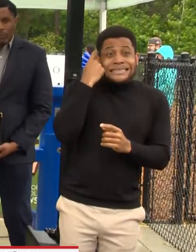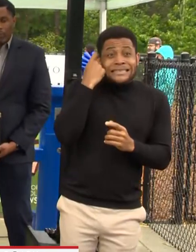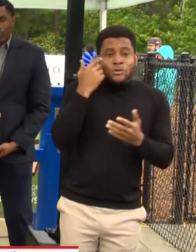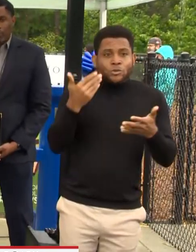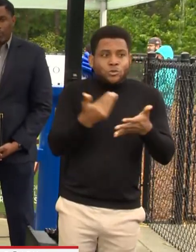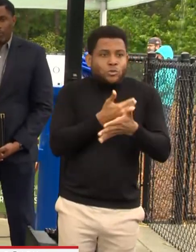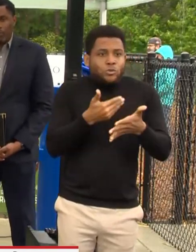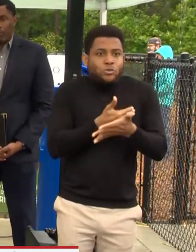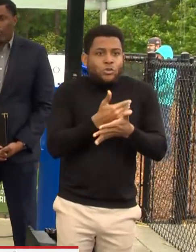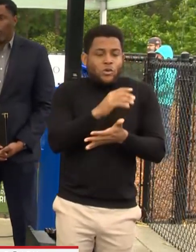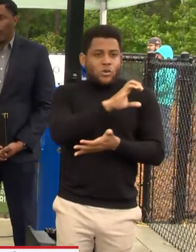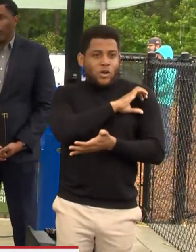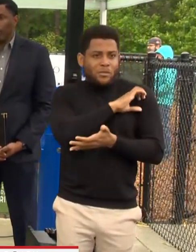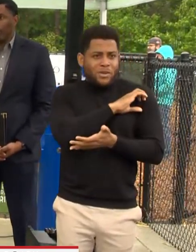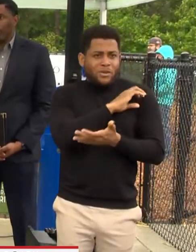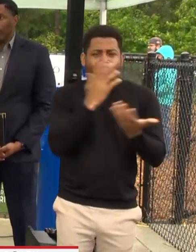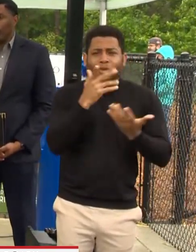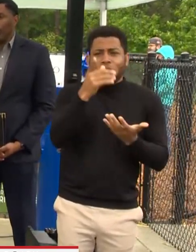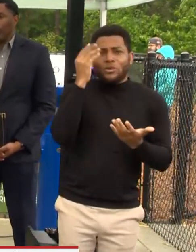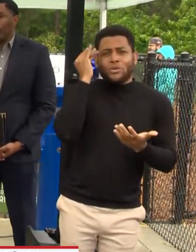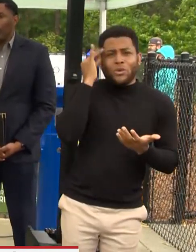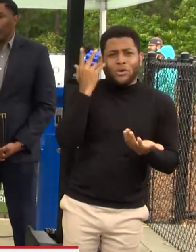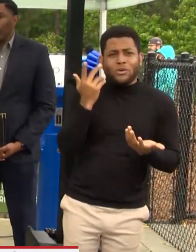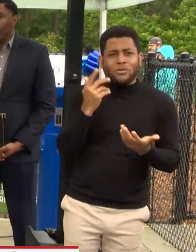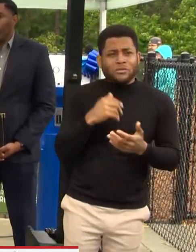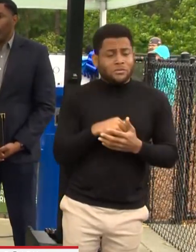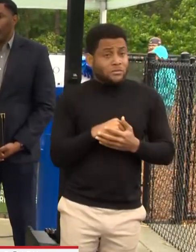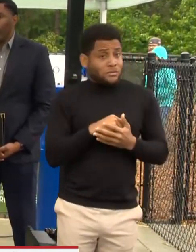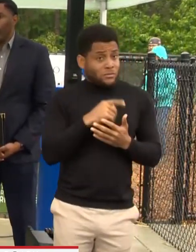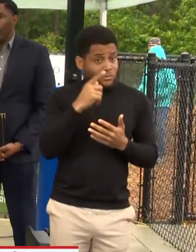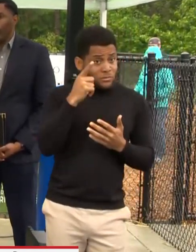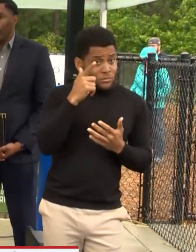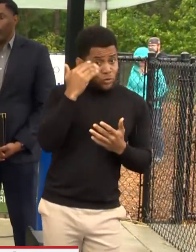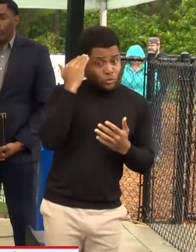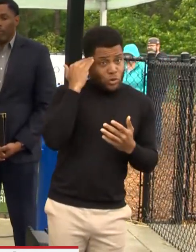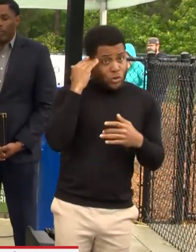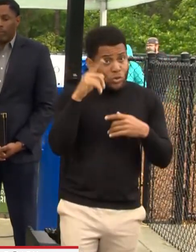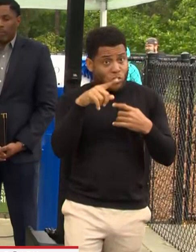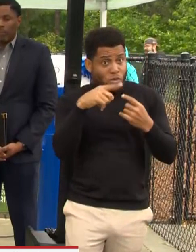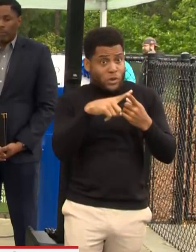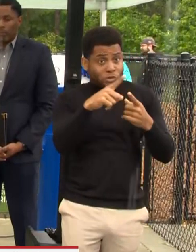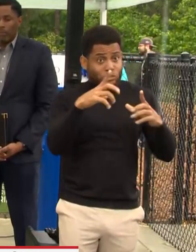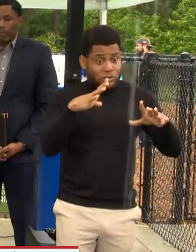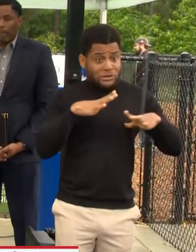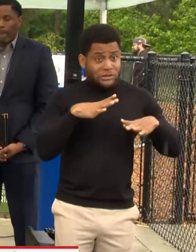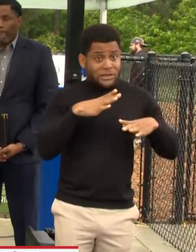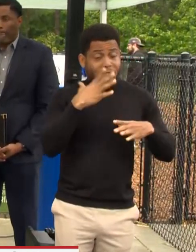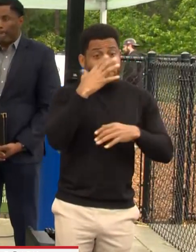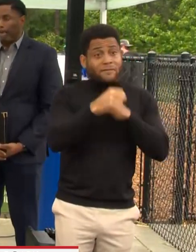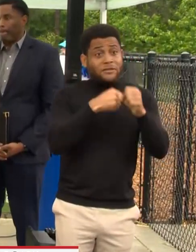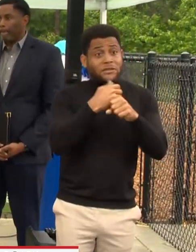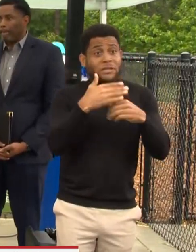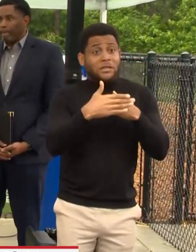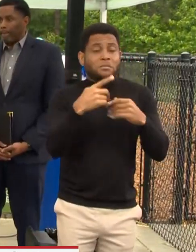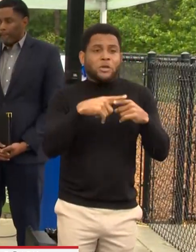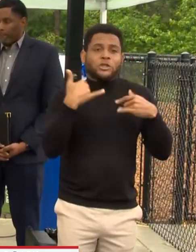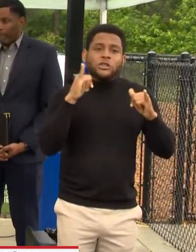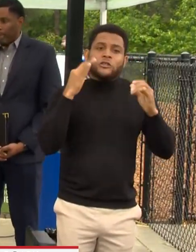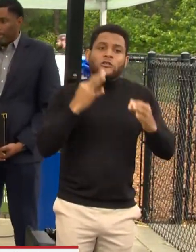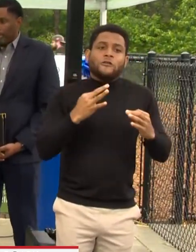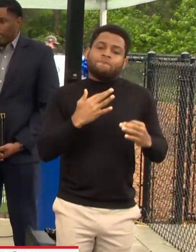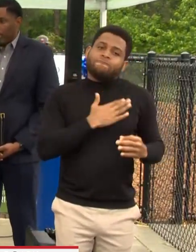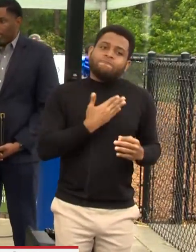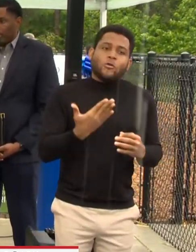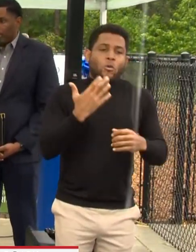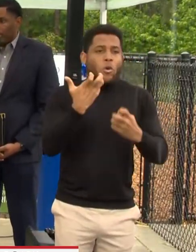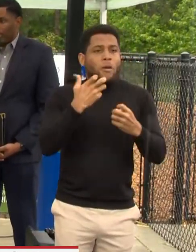someone would join the force knowing mandatory retirement is 5 years away for him, but that he wanted to be a DC police officer at 60 years